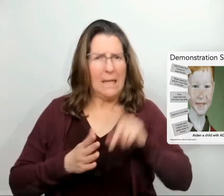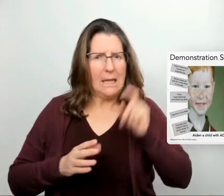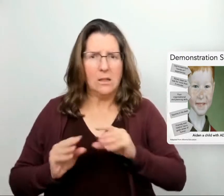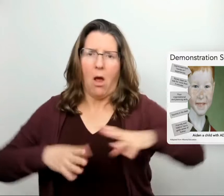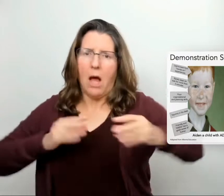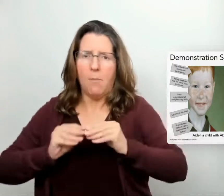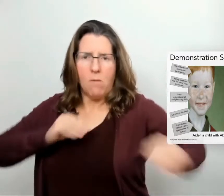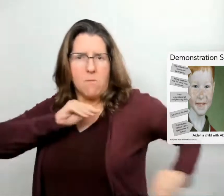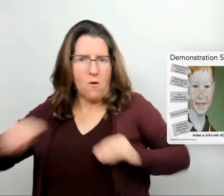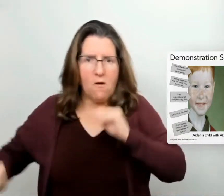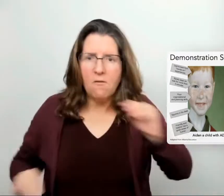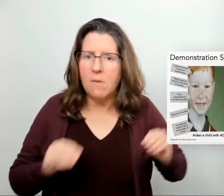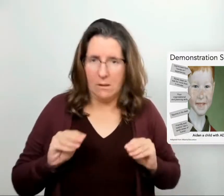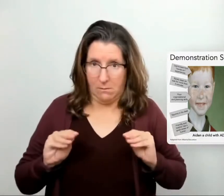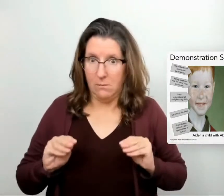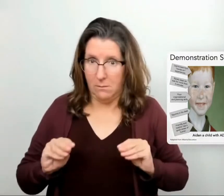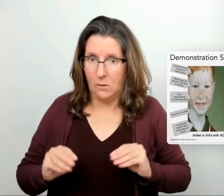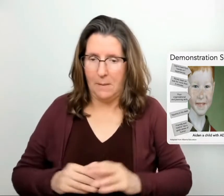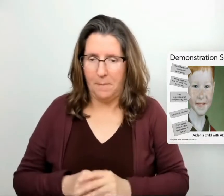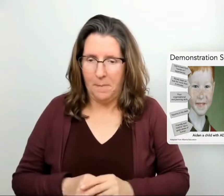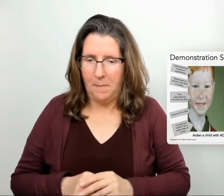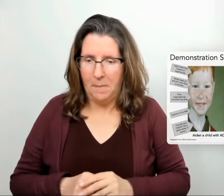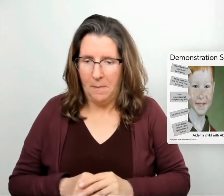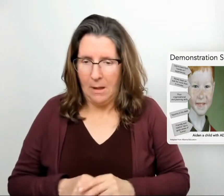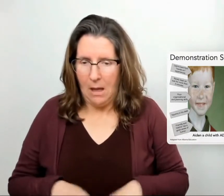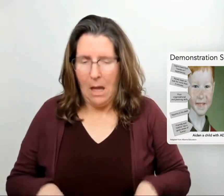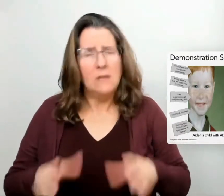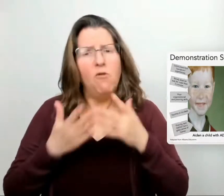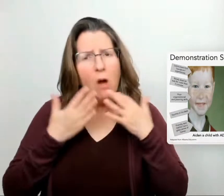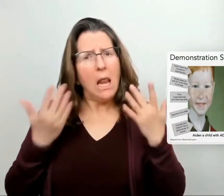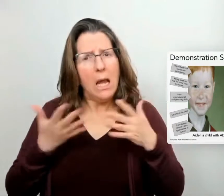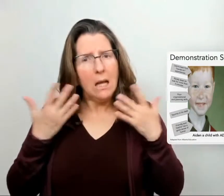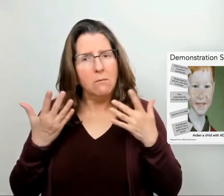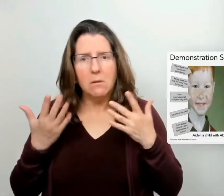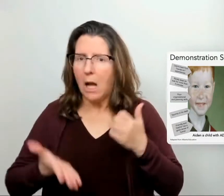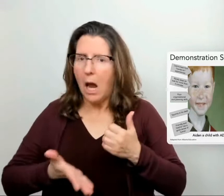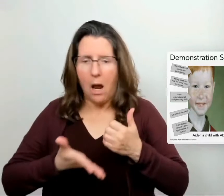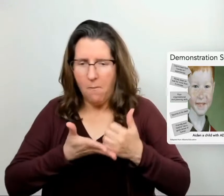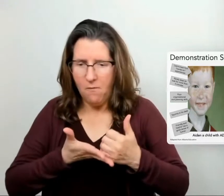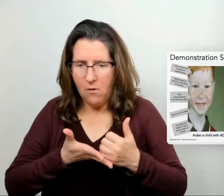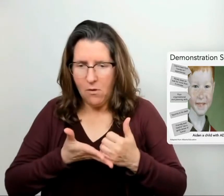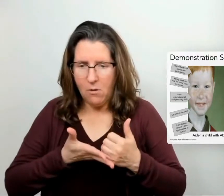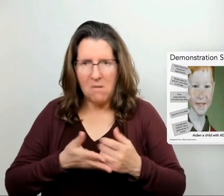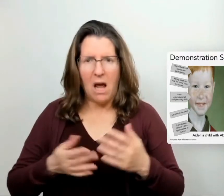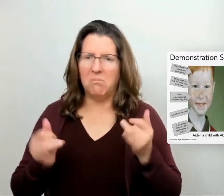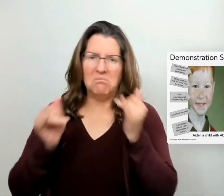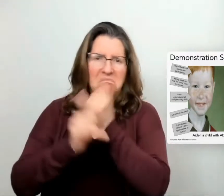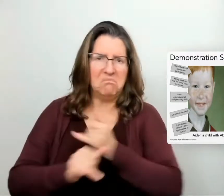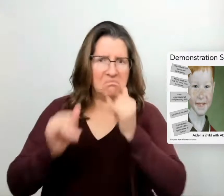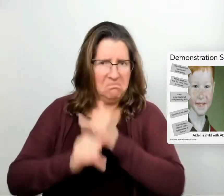This usually indicates the student needs to move around. We also know he is friendly, helpful, and has a great